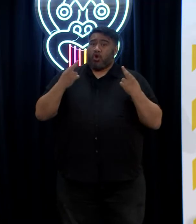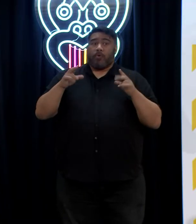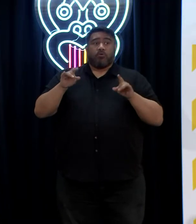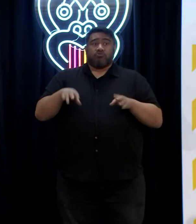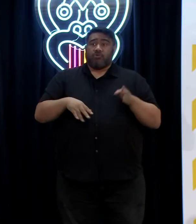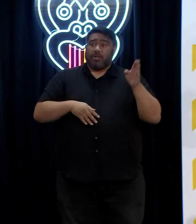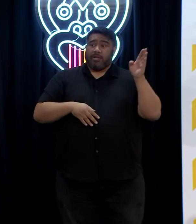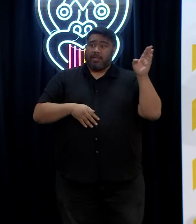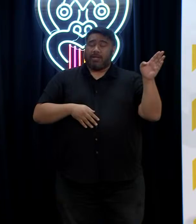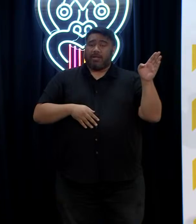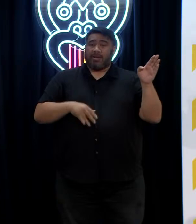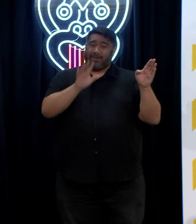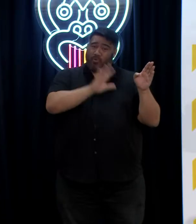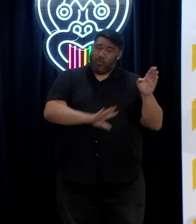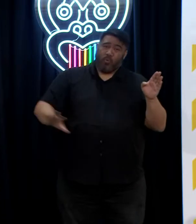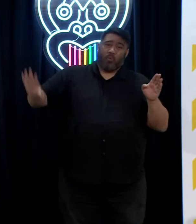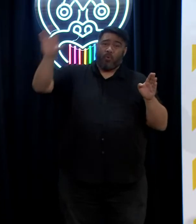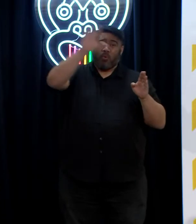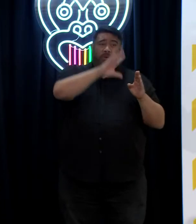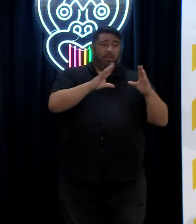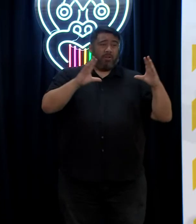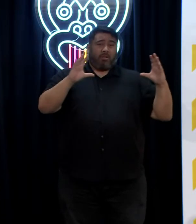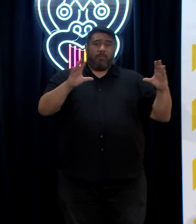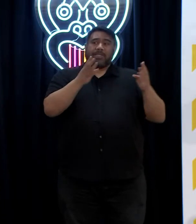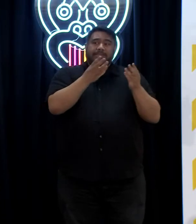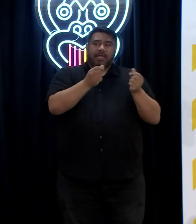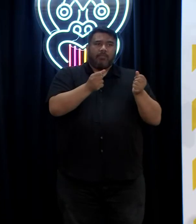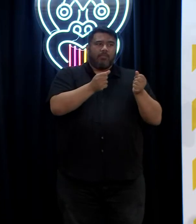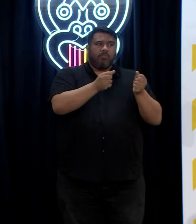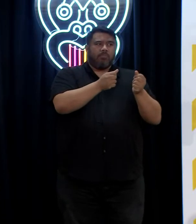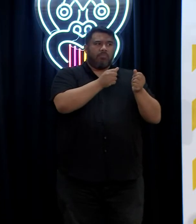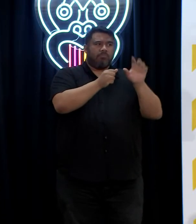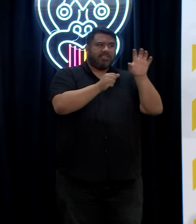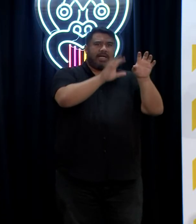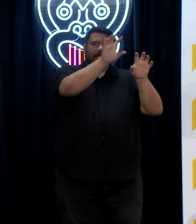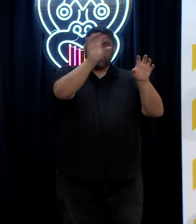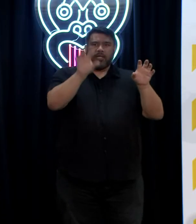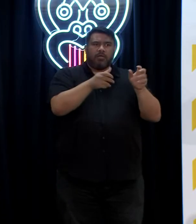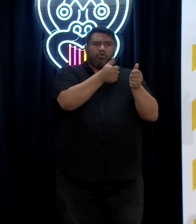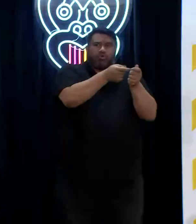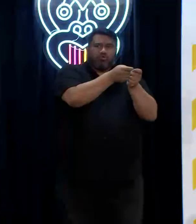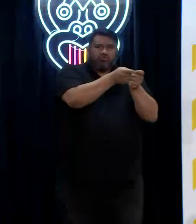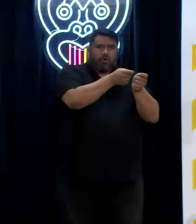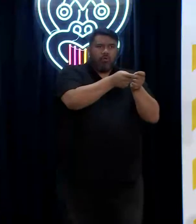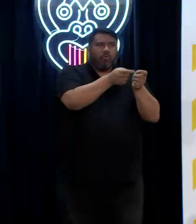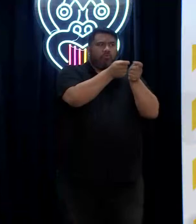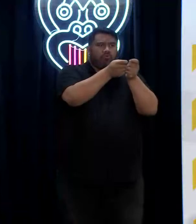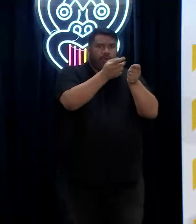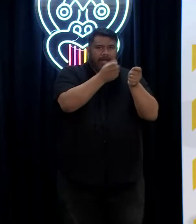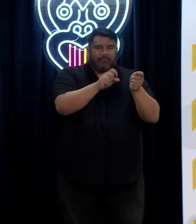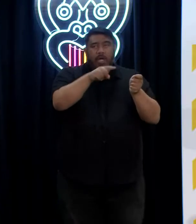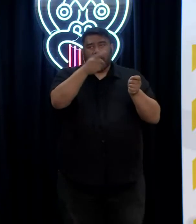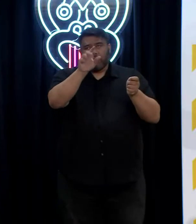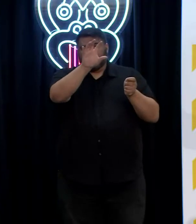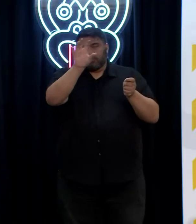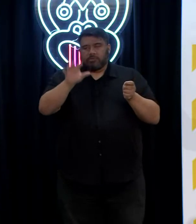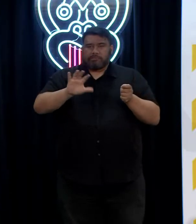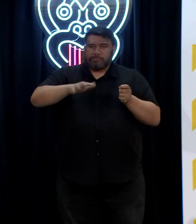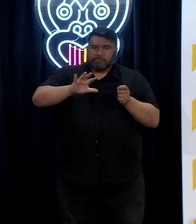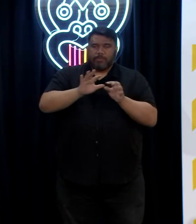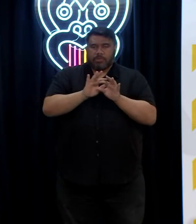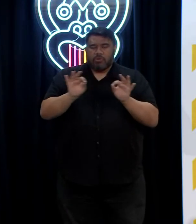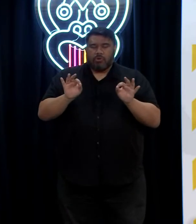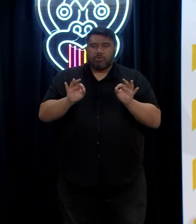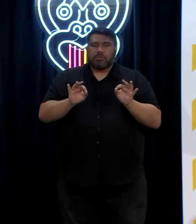couple of states uncontrolled outbreaks, and in another one that they're struggling to control. And so for now, we think this is the